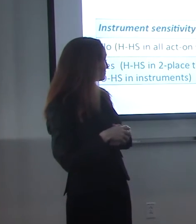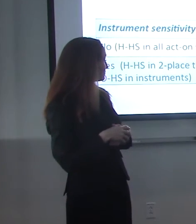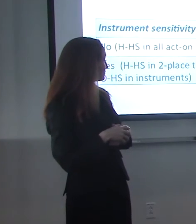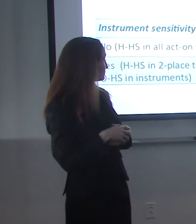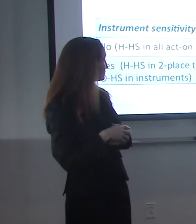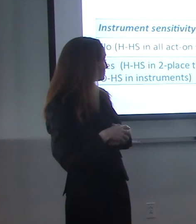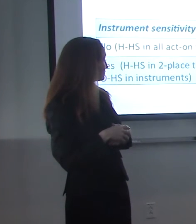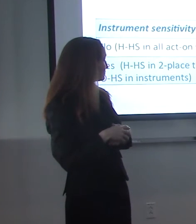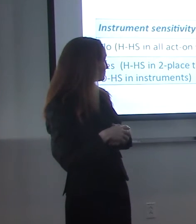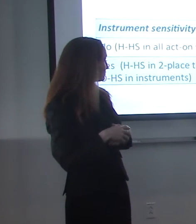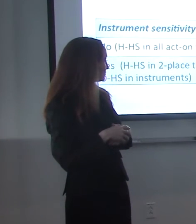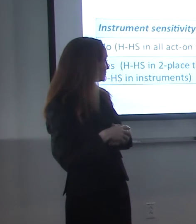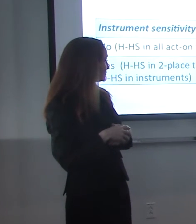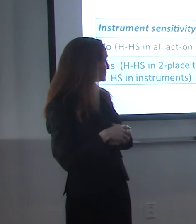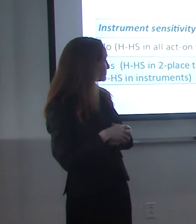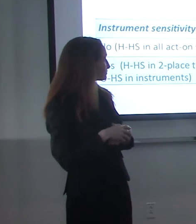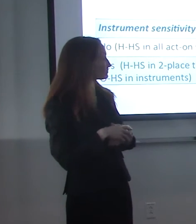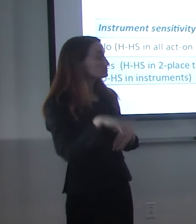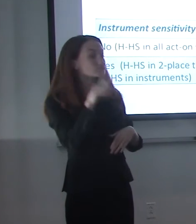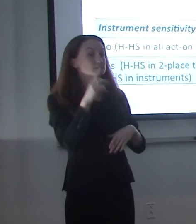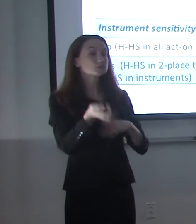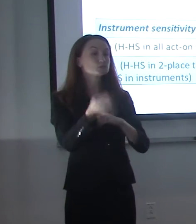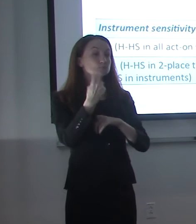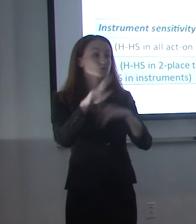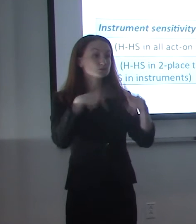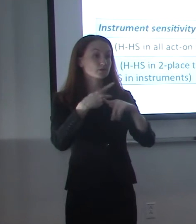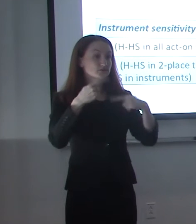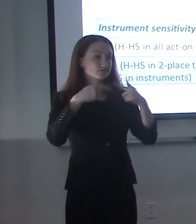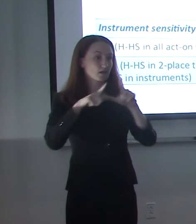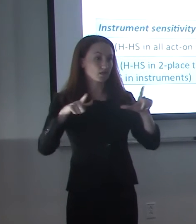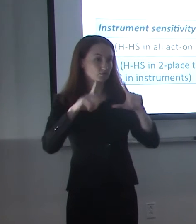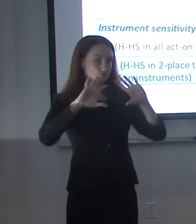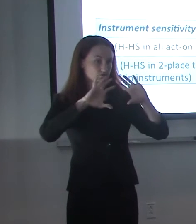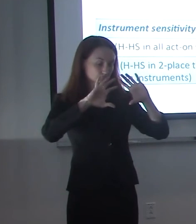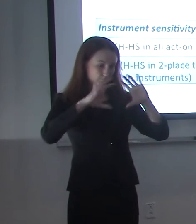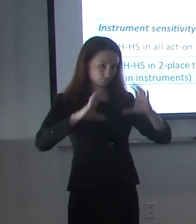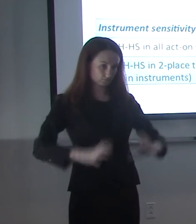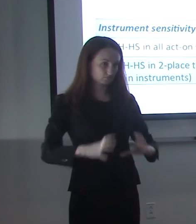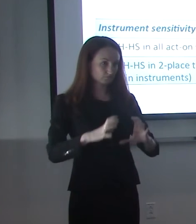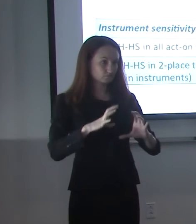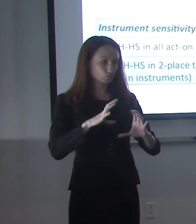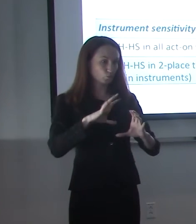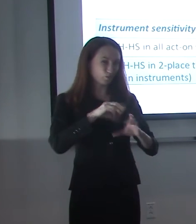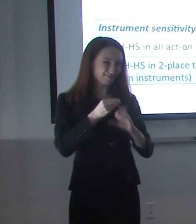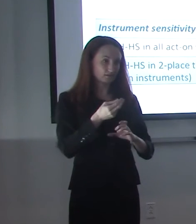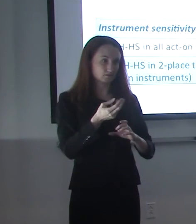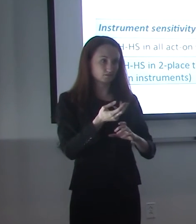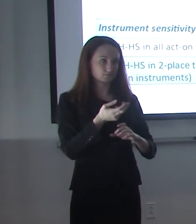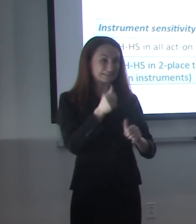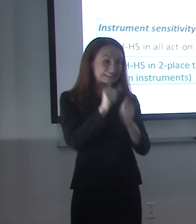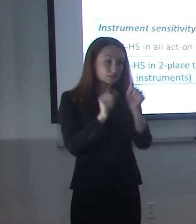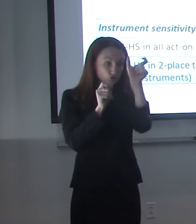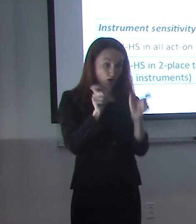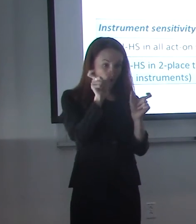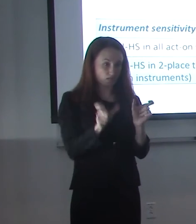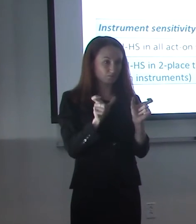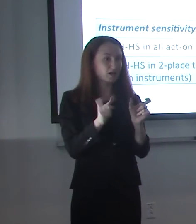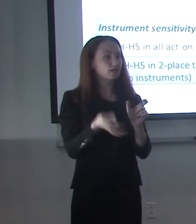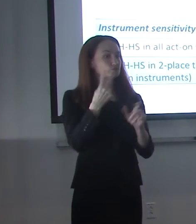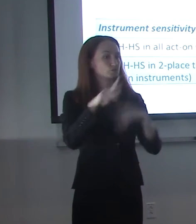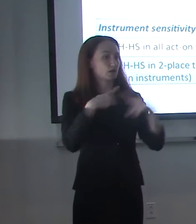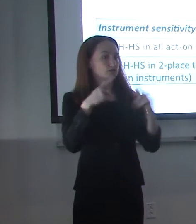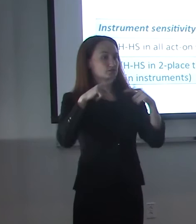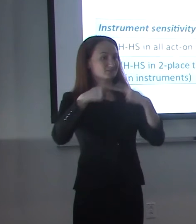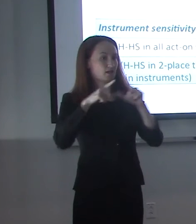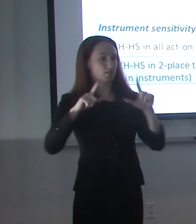could have two types of sign languages that are both in each of these columns. Some of these that